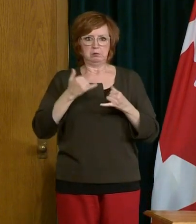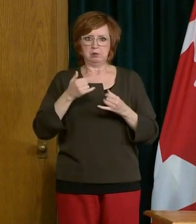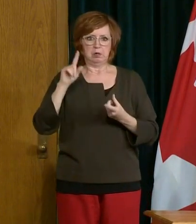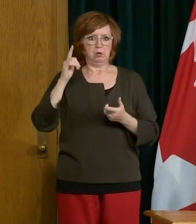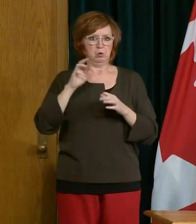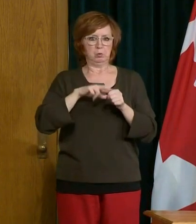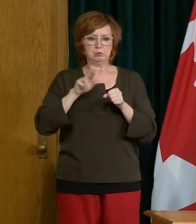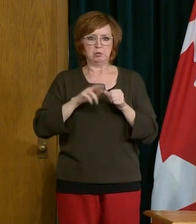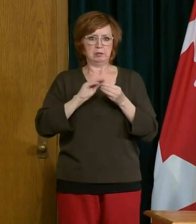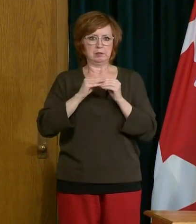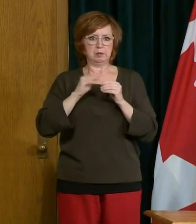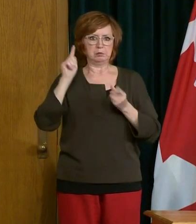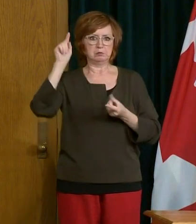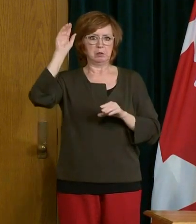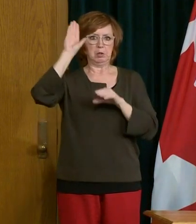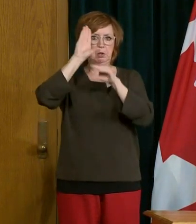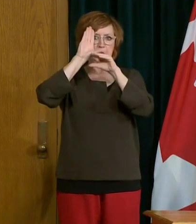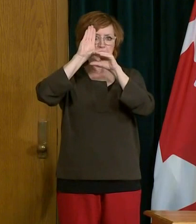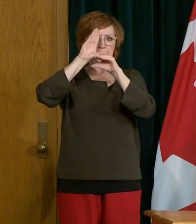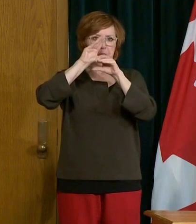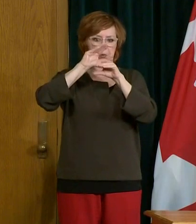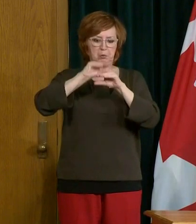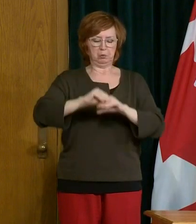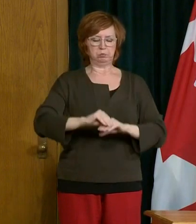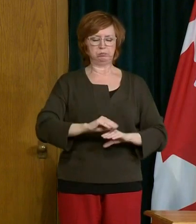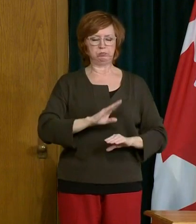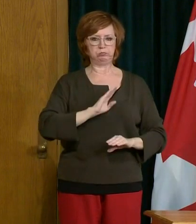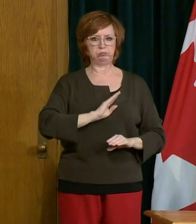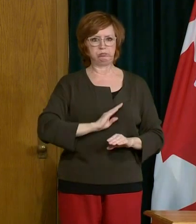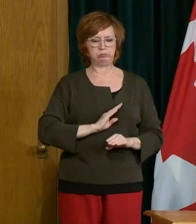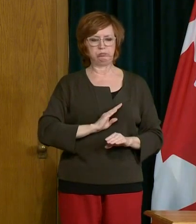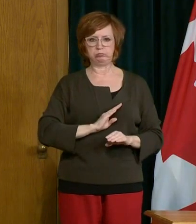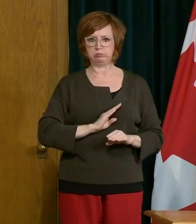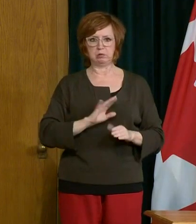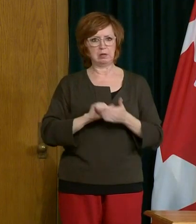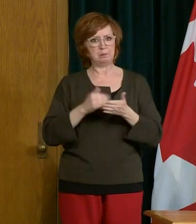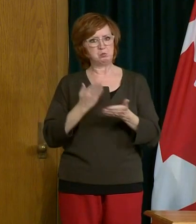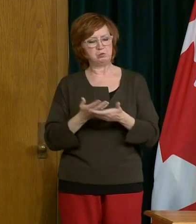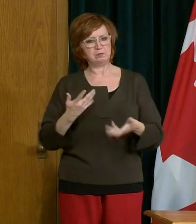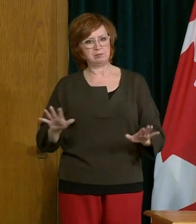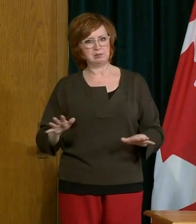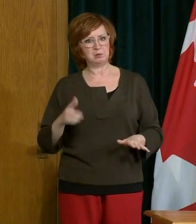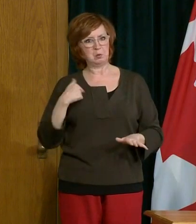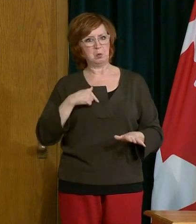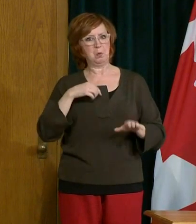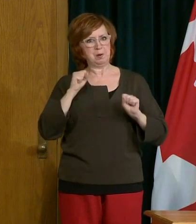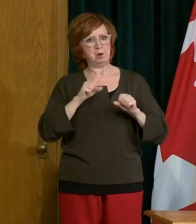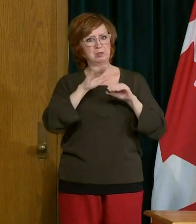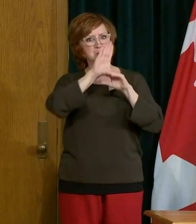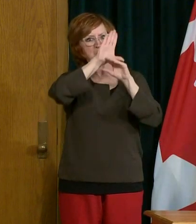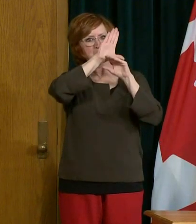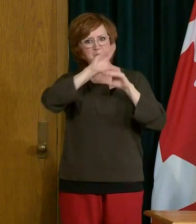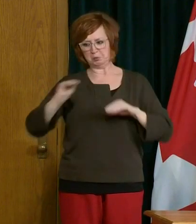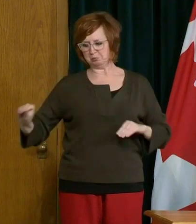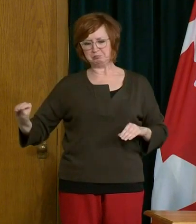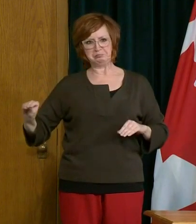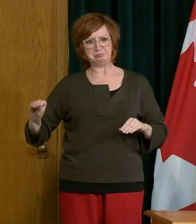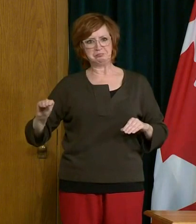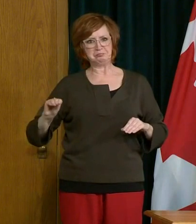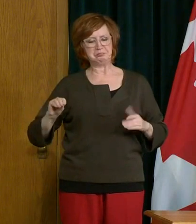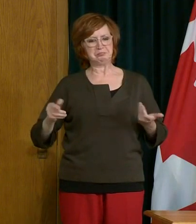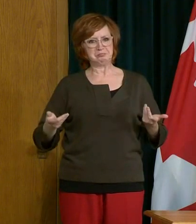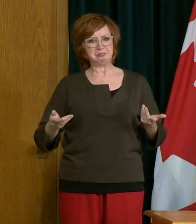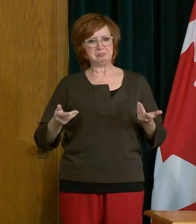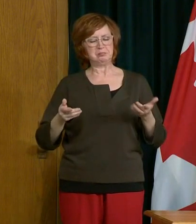again, whether it be in a healthcare facility, a long-term care facility, or a community, that we can flatten the curve when we take our physical